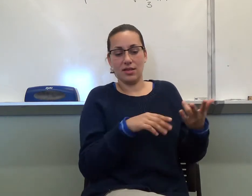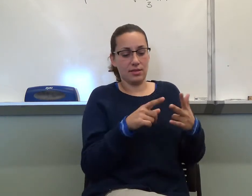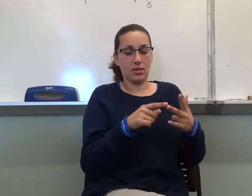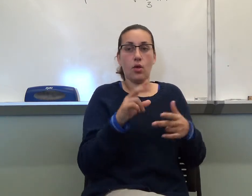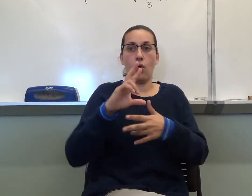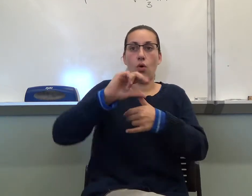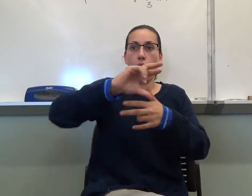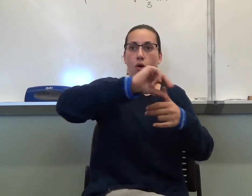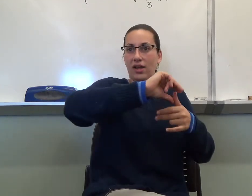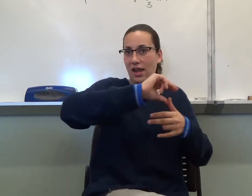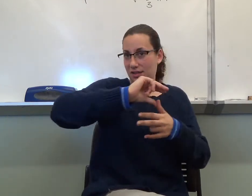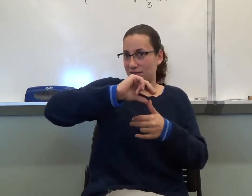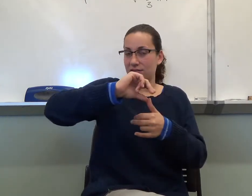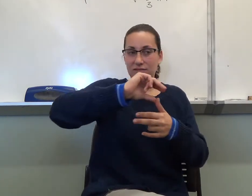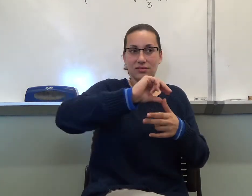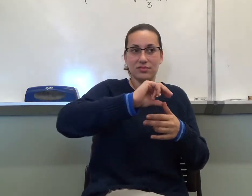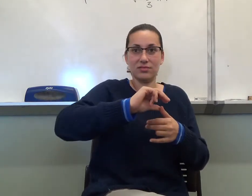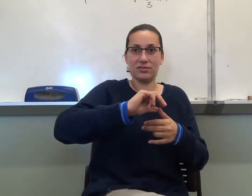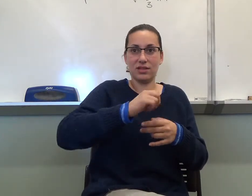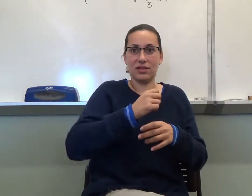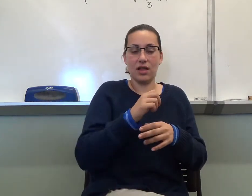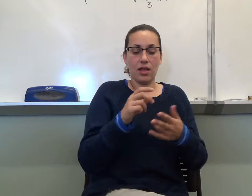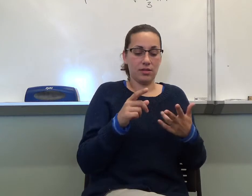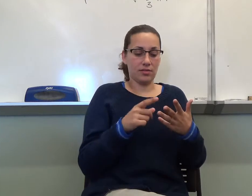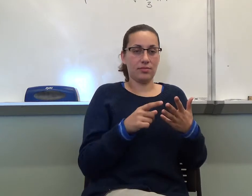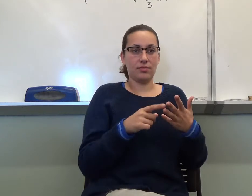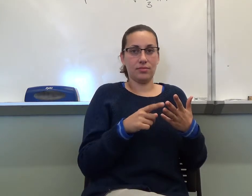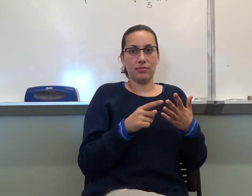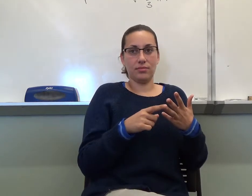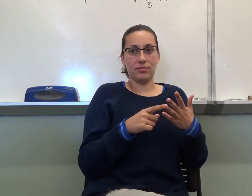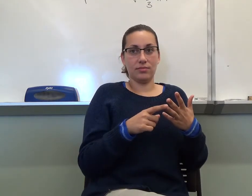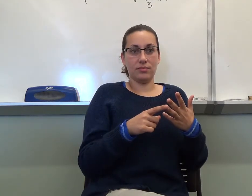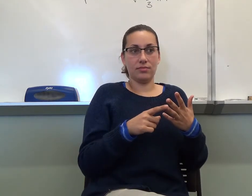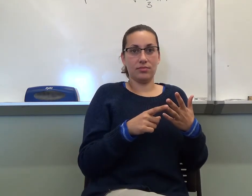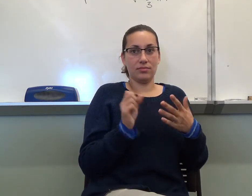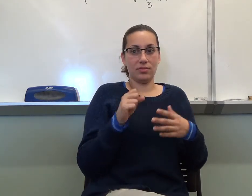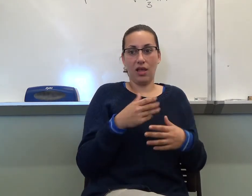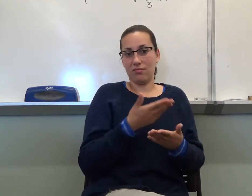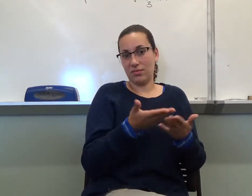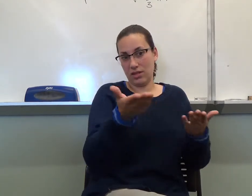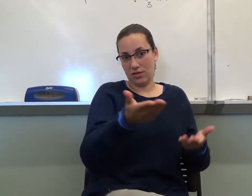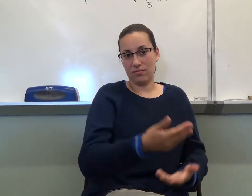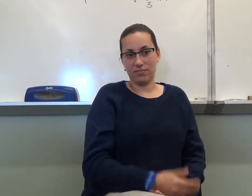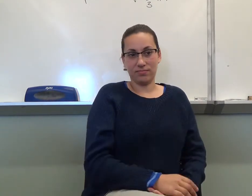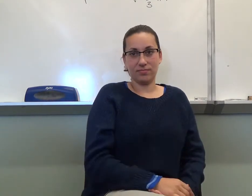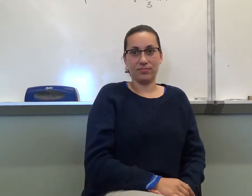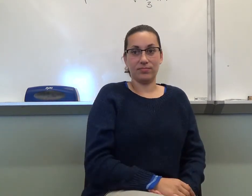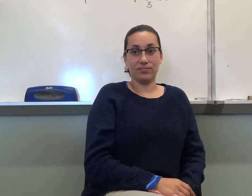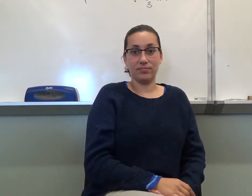United States. And yeah, there they are. There's Katrina,